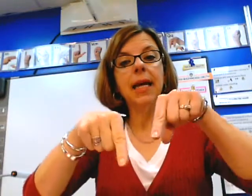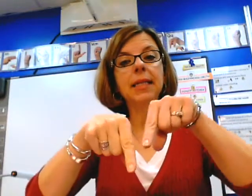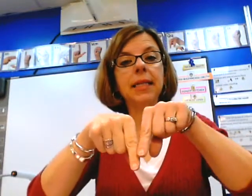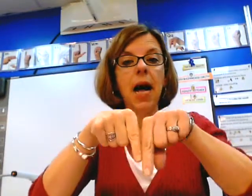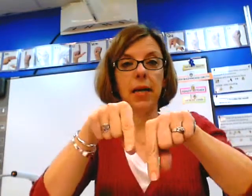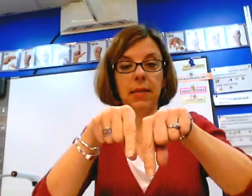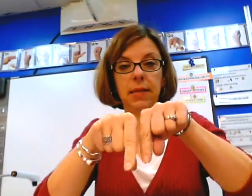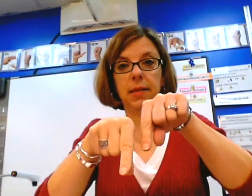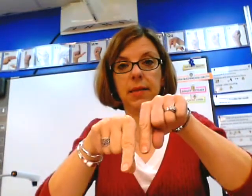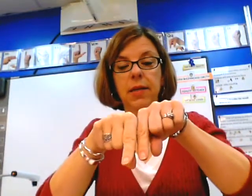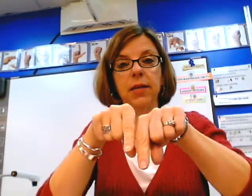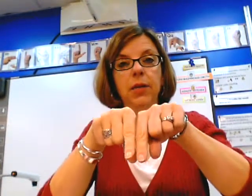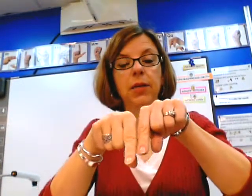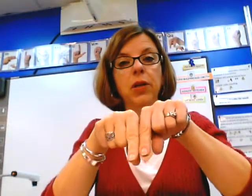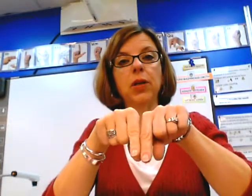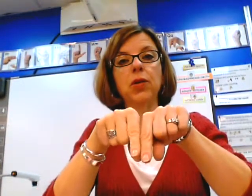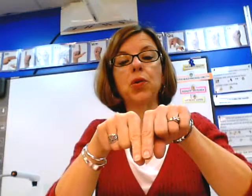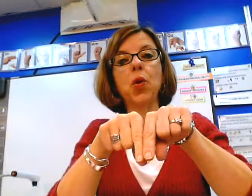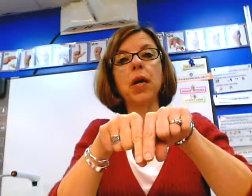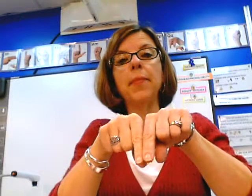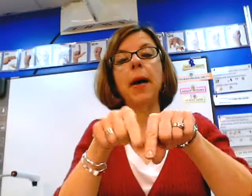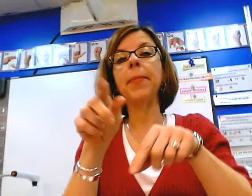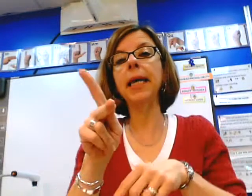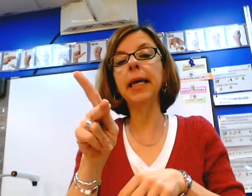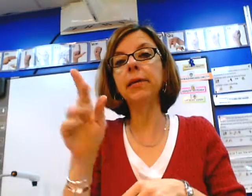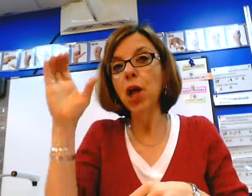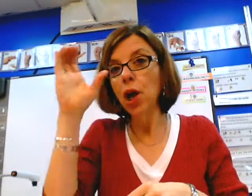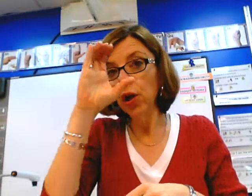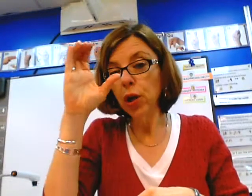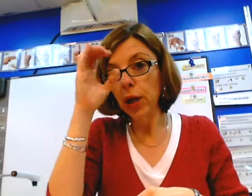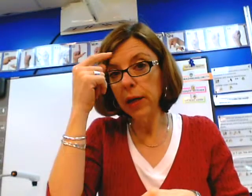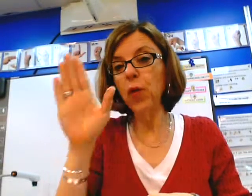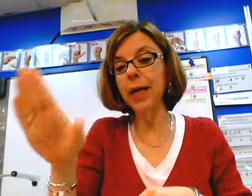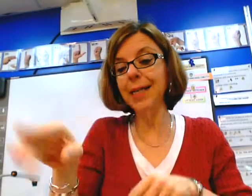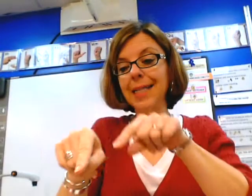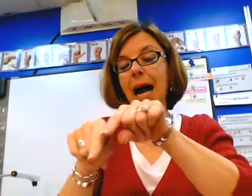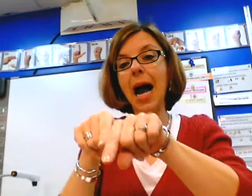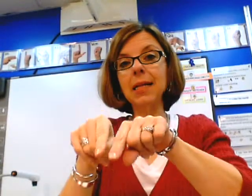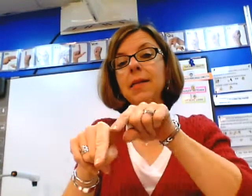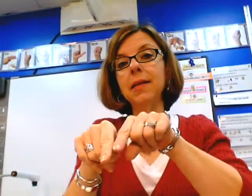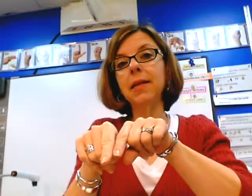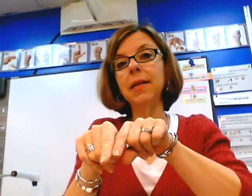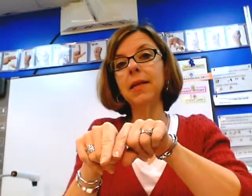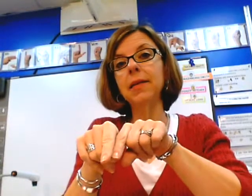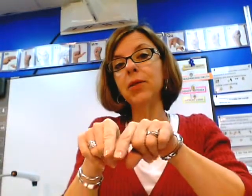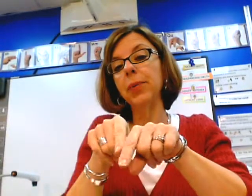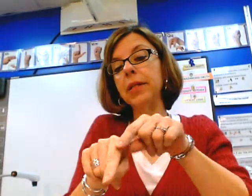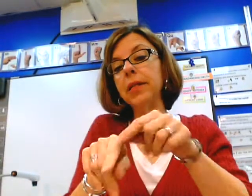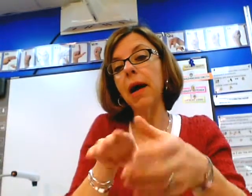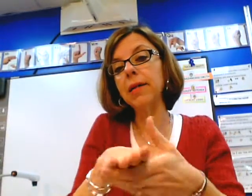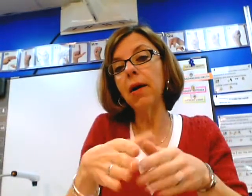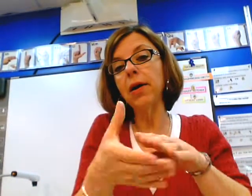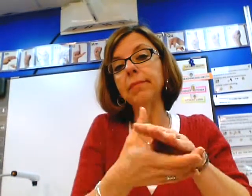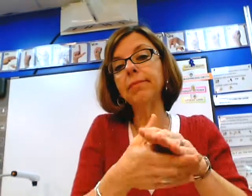Kite and socks. There's a little story about Pete looking for his socks. So he put his